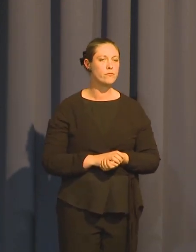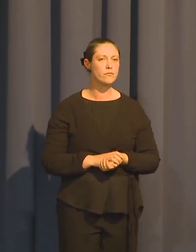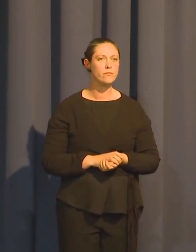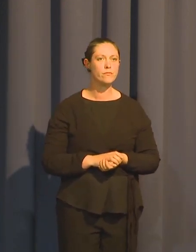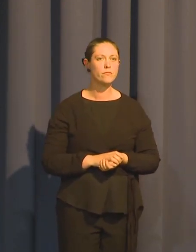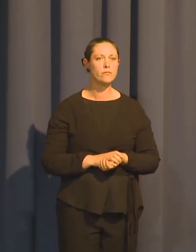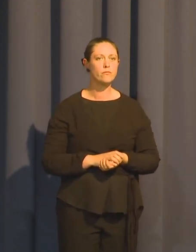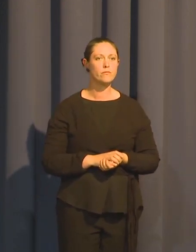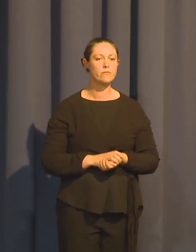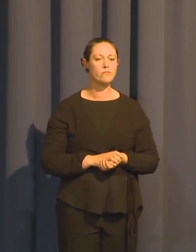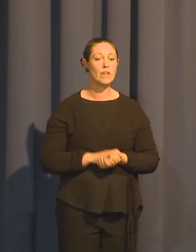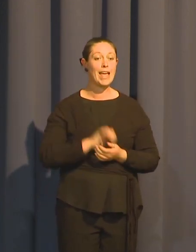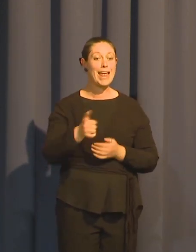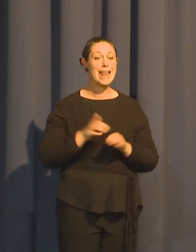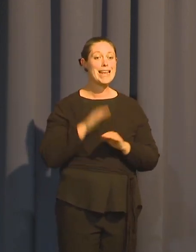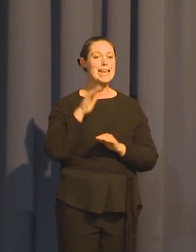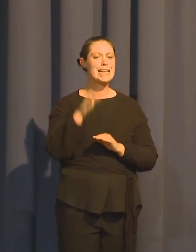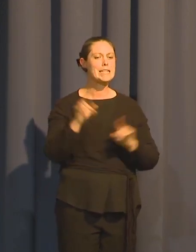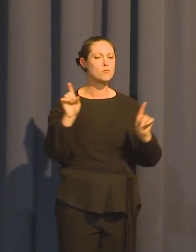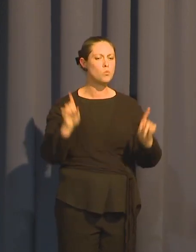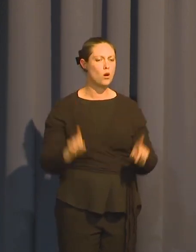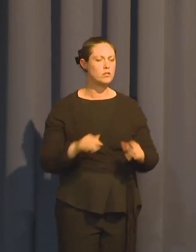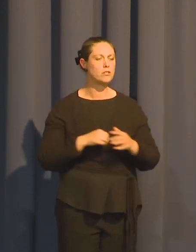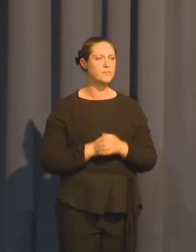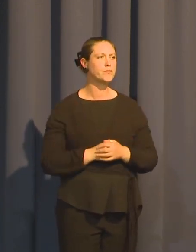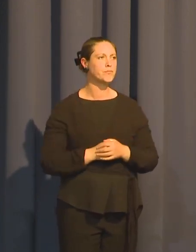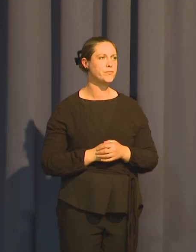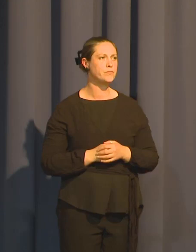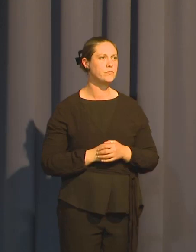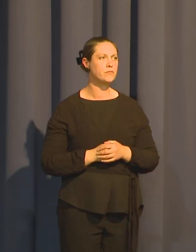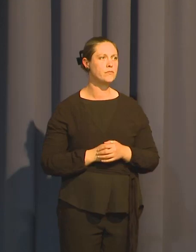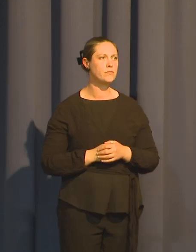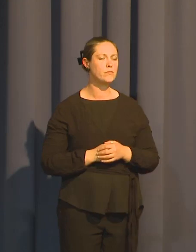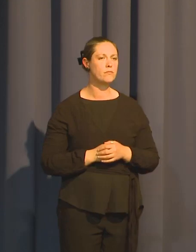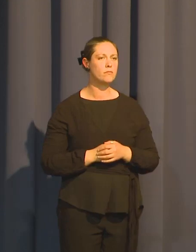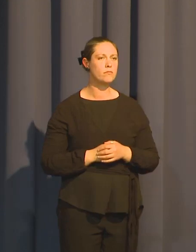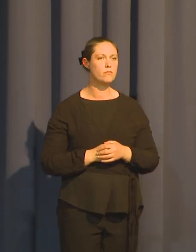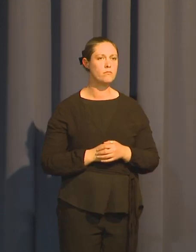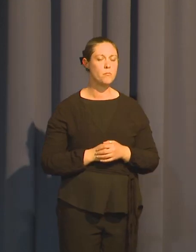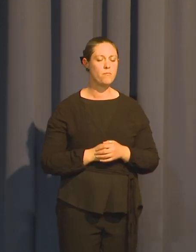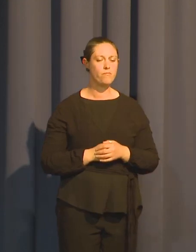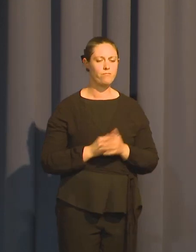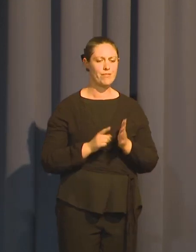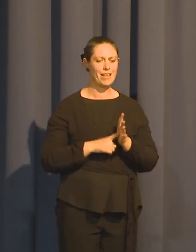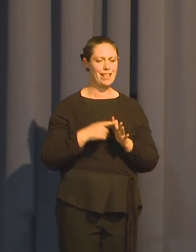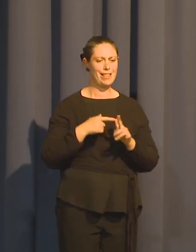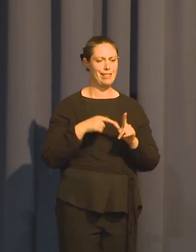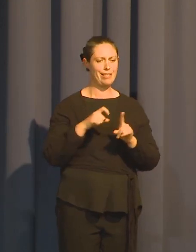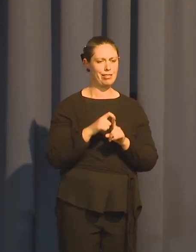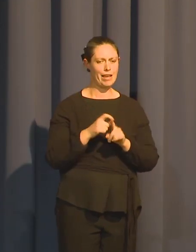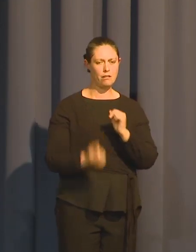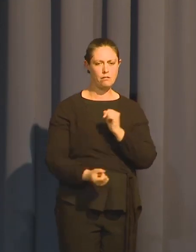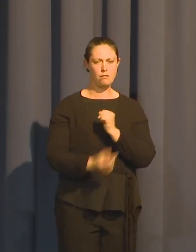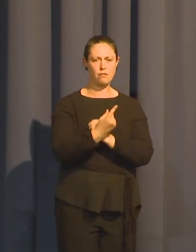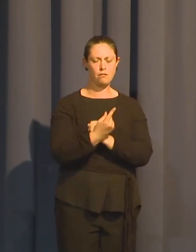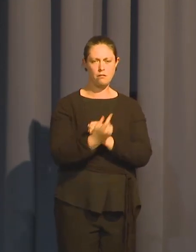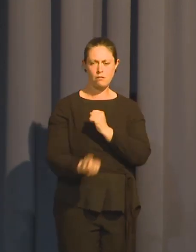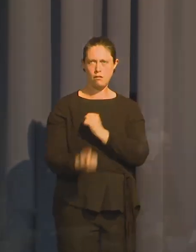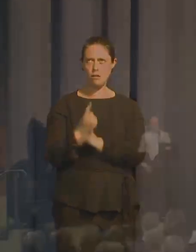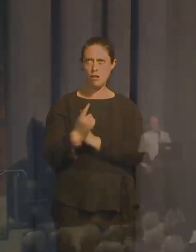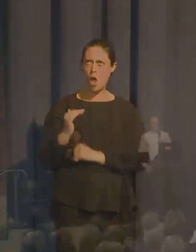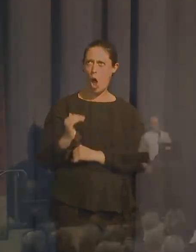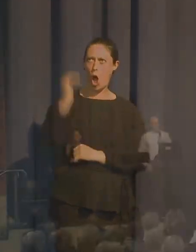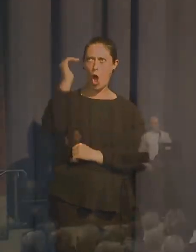In terms of next steps, the source of those intermittent spikes, those short, sharp, really high